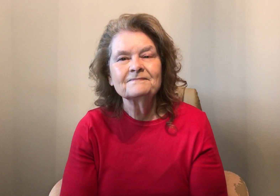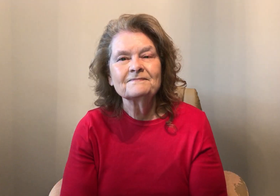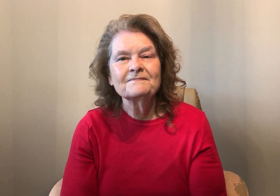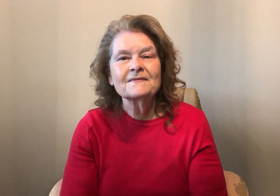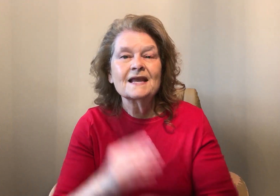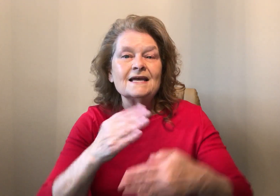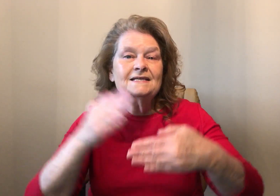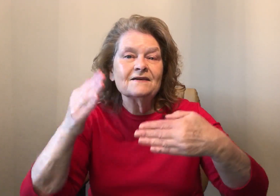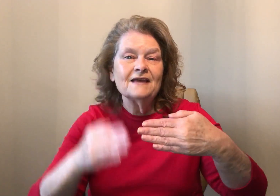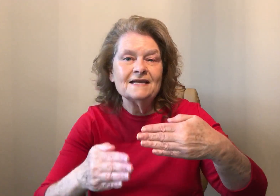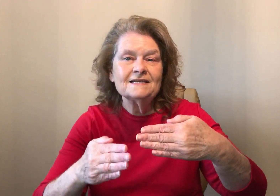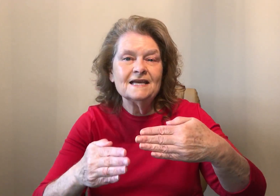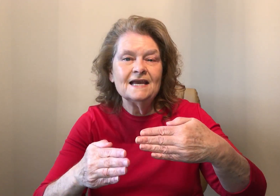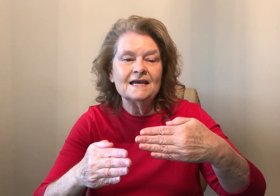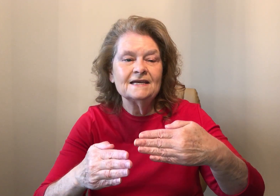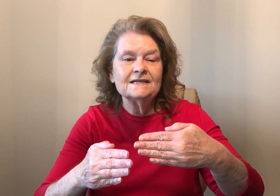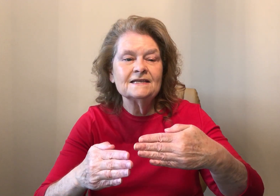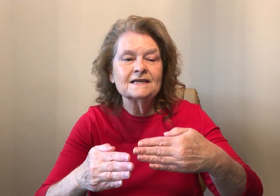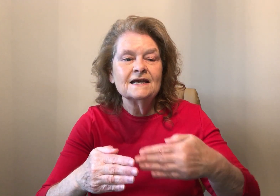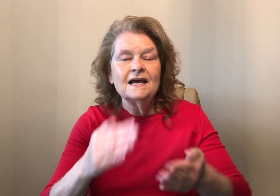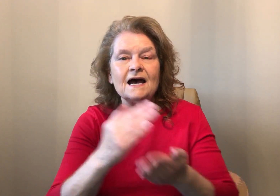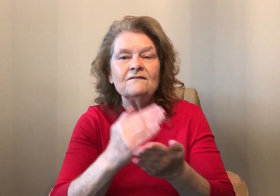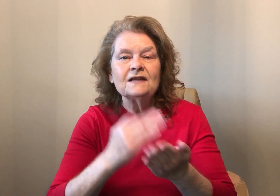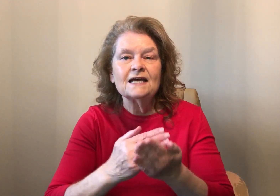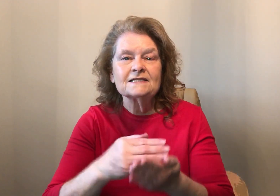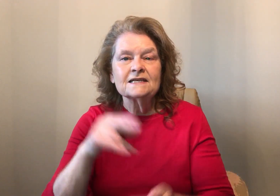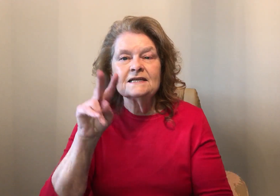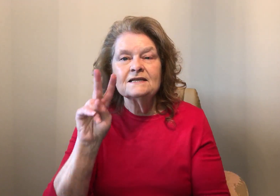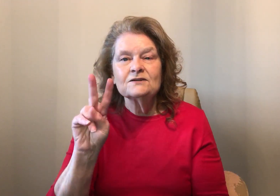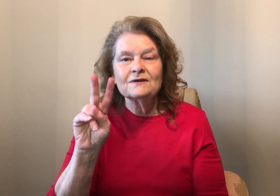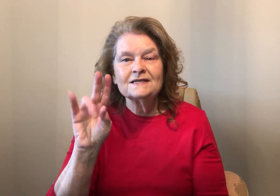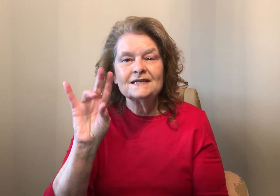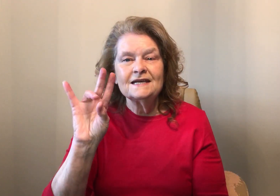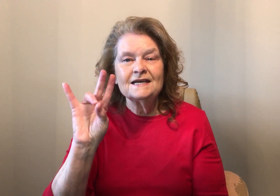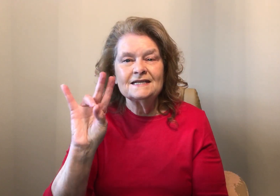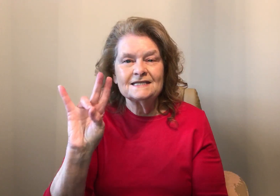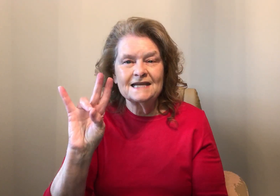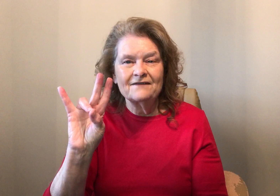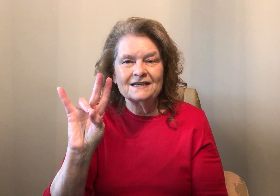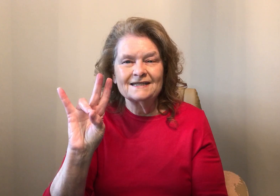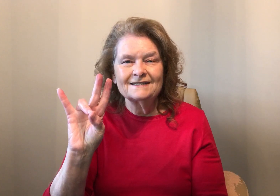So that's the end of lesson 27.